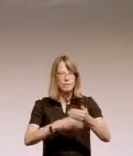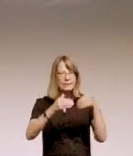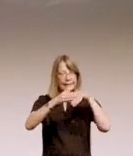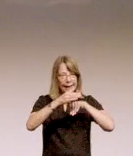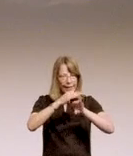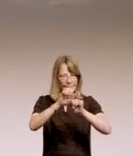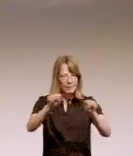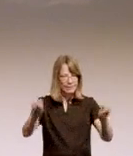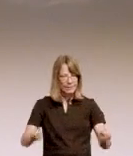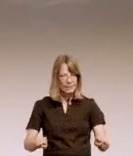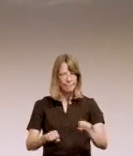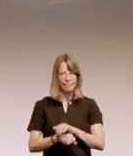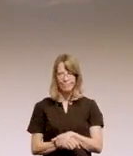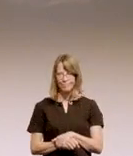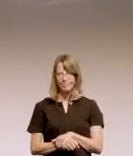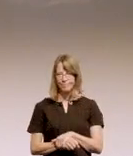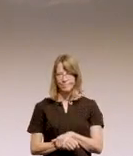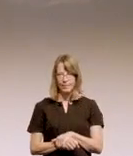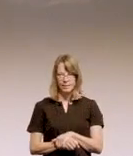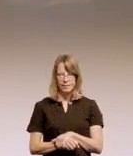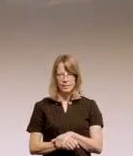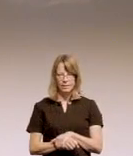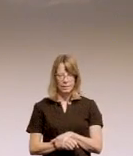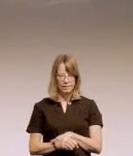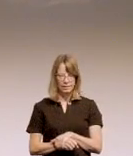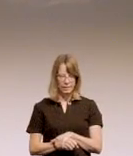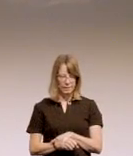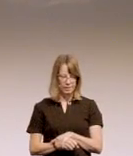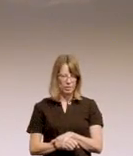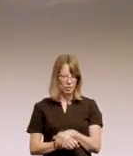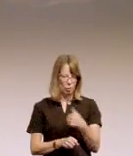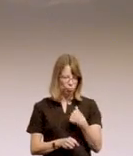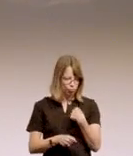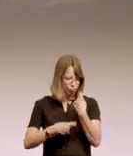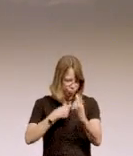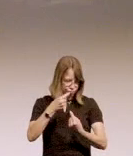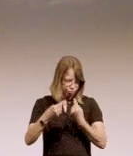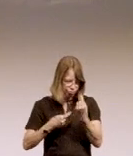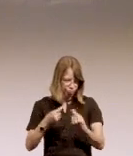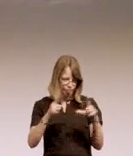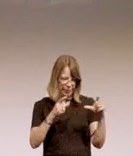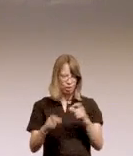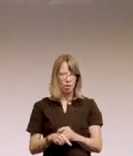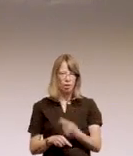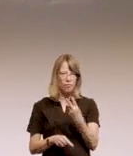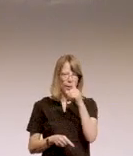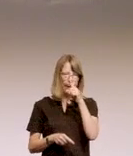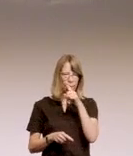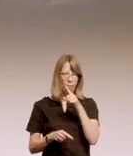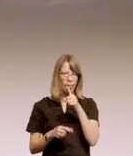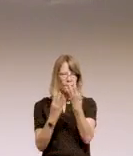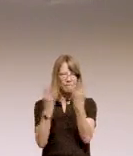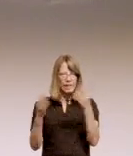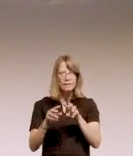system. So this graphic on the right that I want to describe, it's 3 people looking over a fence,